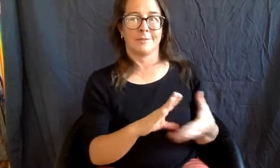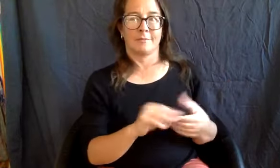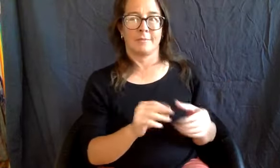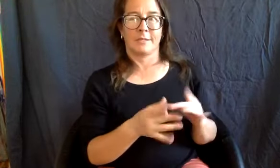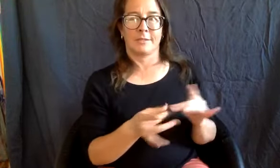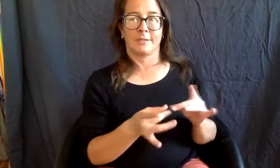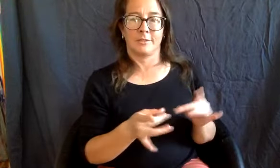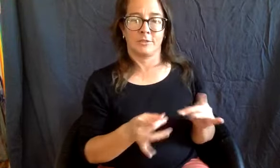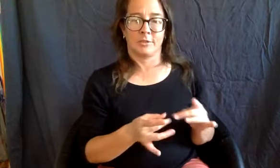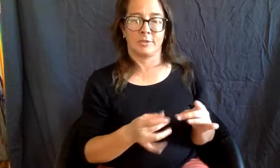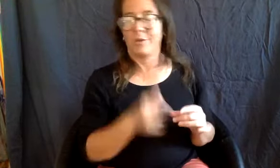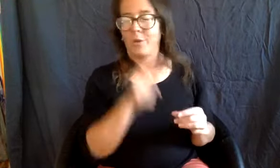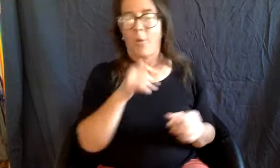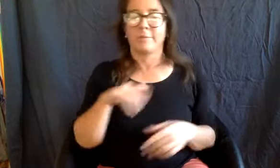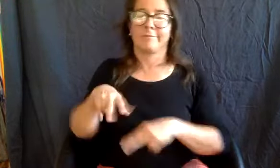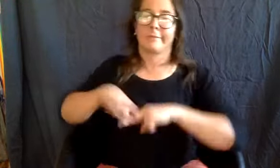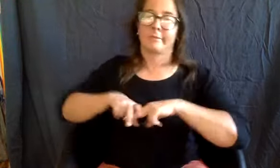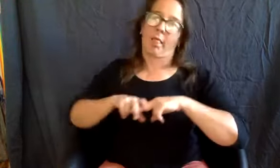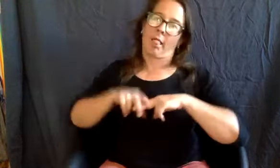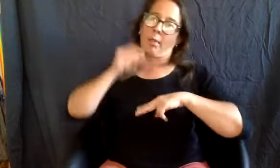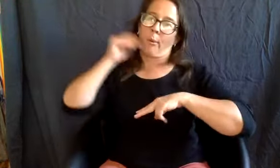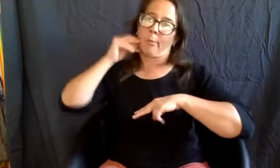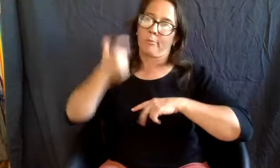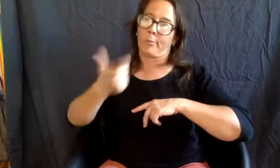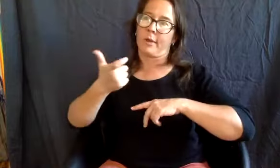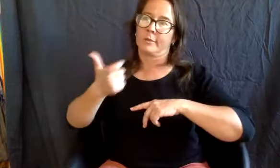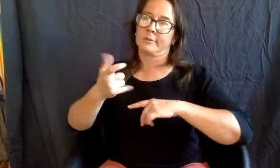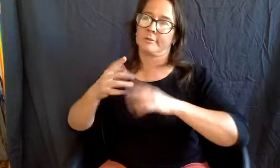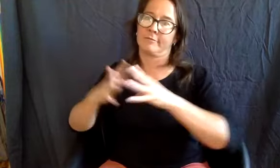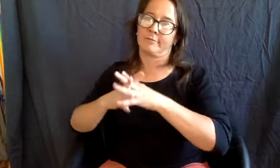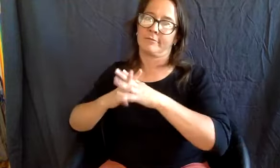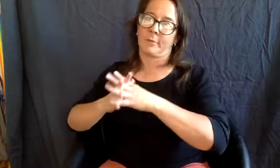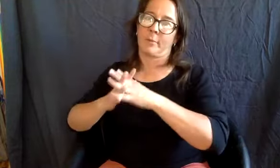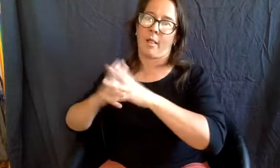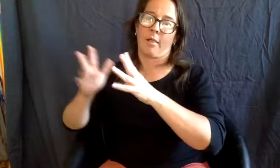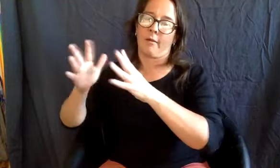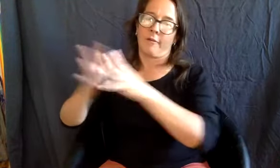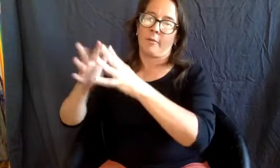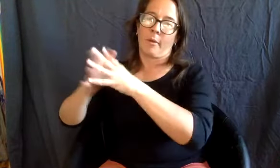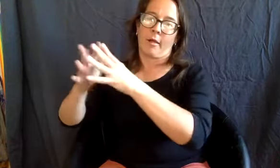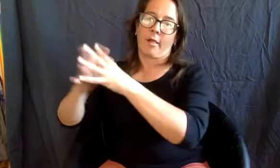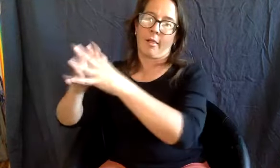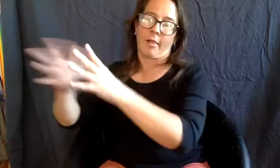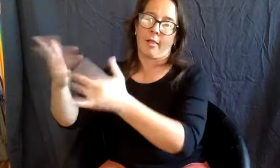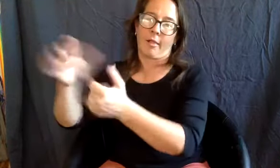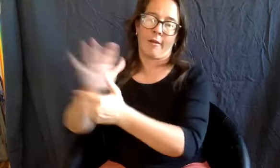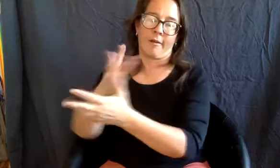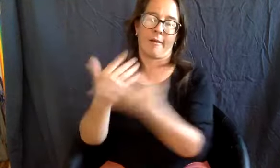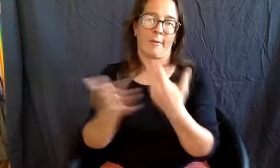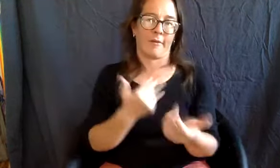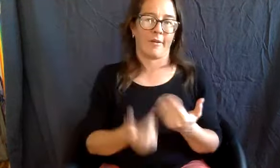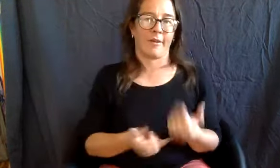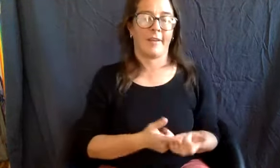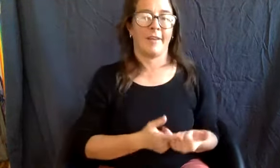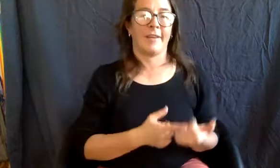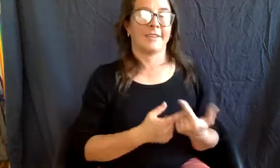done for me. I remember walking in. She says, "No, I never go to this meeting, but I flew out yesterday to visit my sister for her birthday. Thought I'd catch a meeting before I